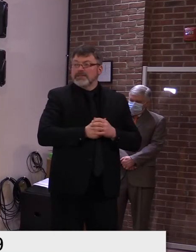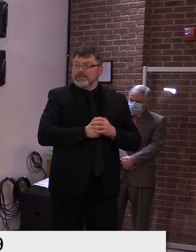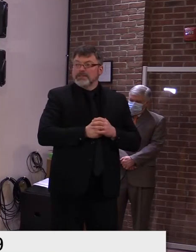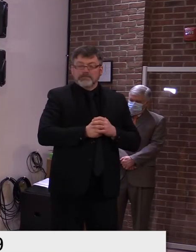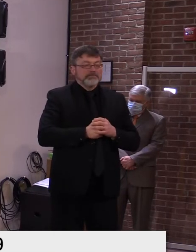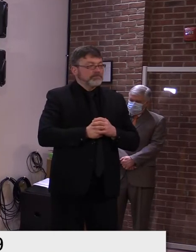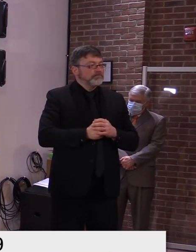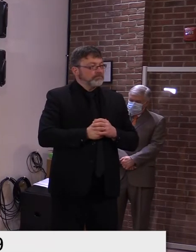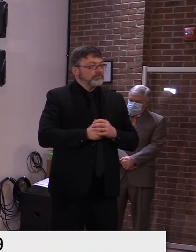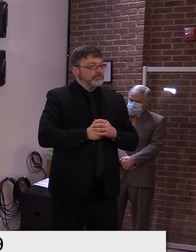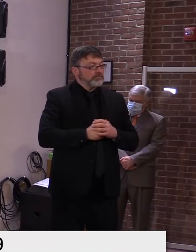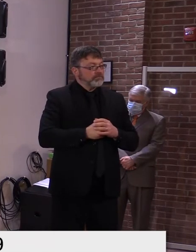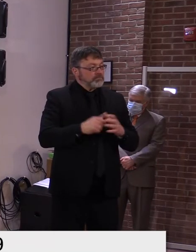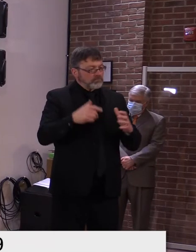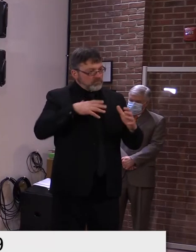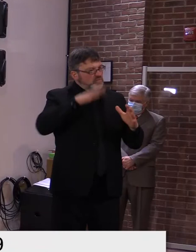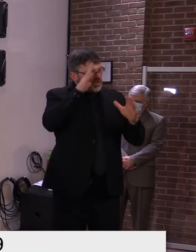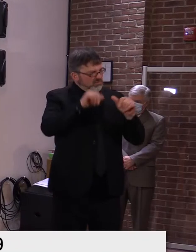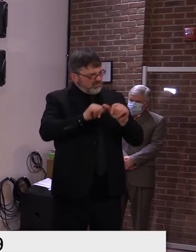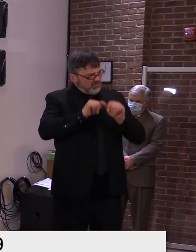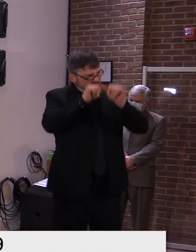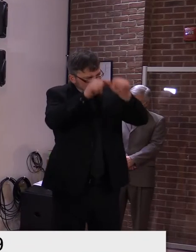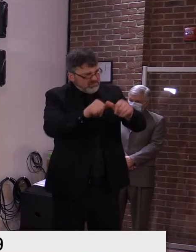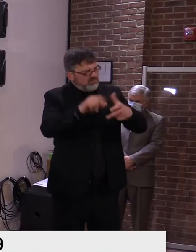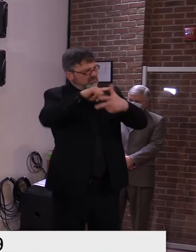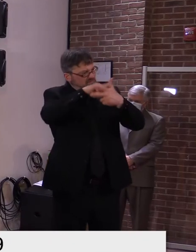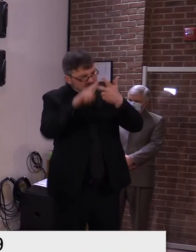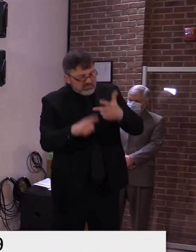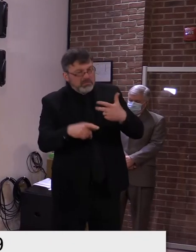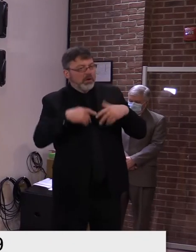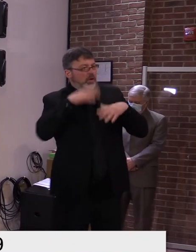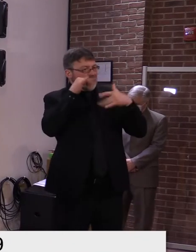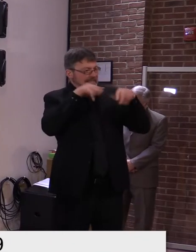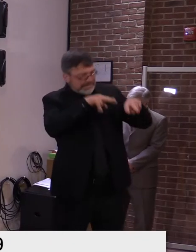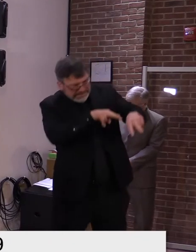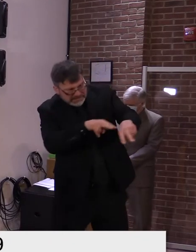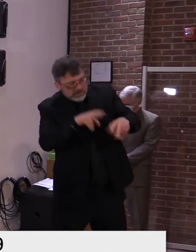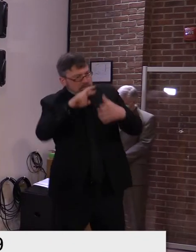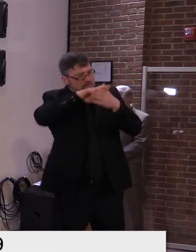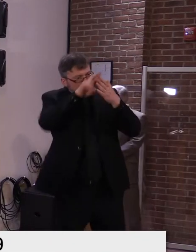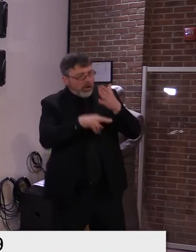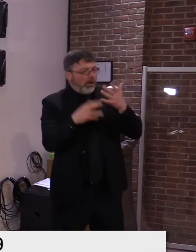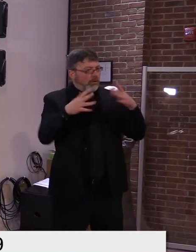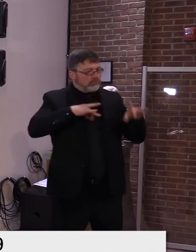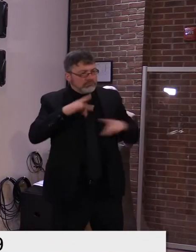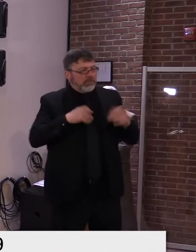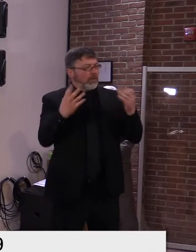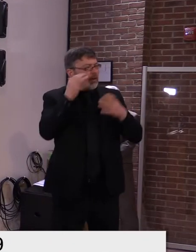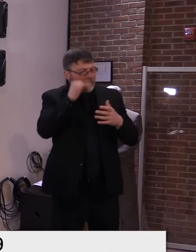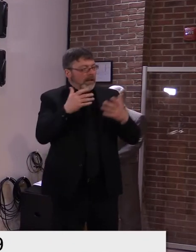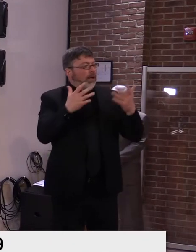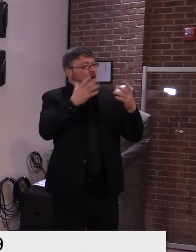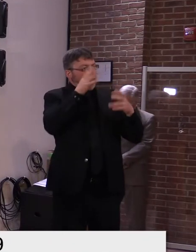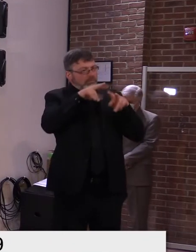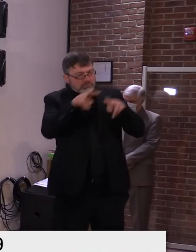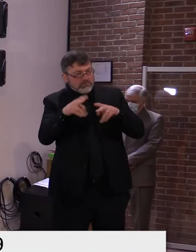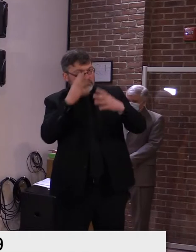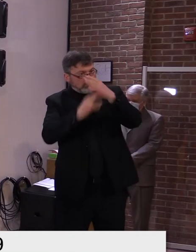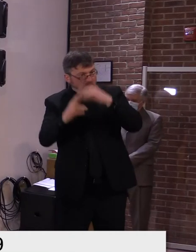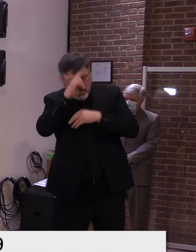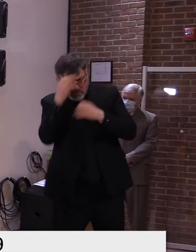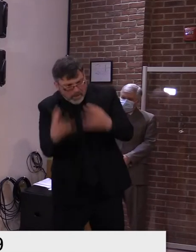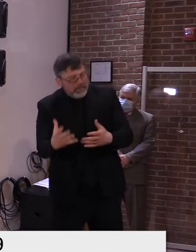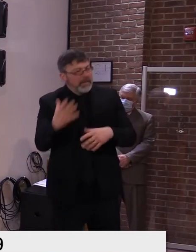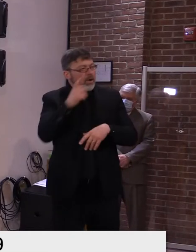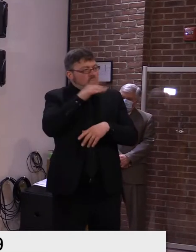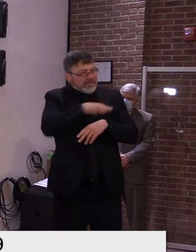we'll continue to watch the numbers. We'll continue to watch, our focus continues to be on hospitalizations and deaths.